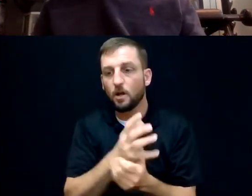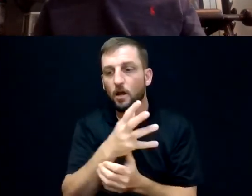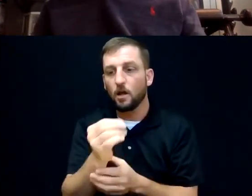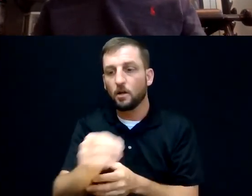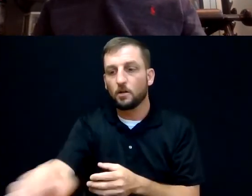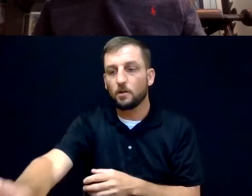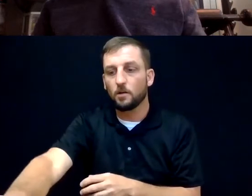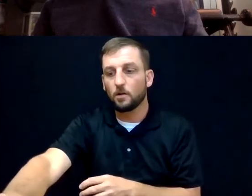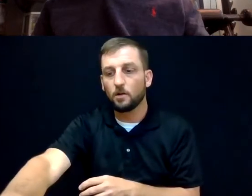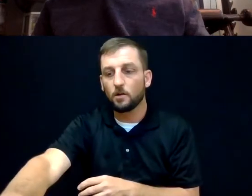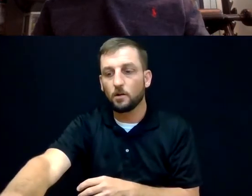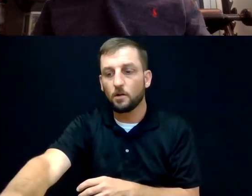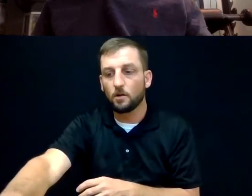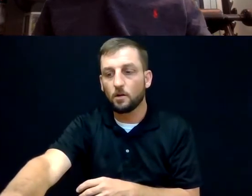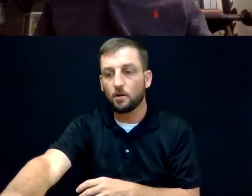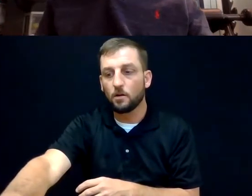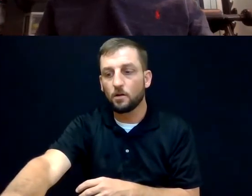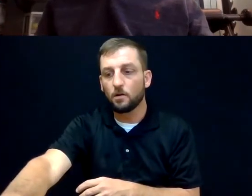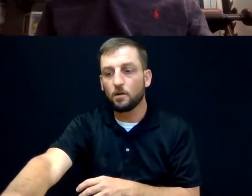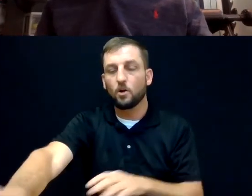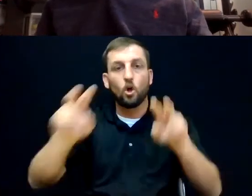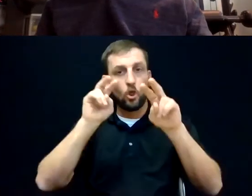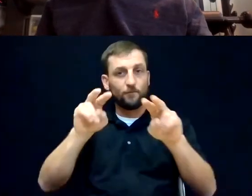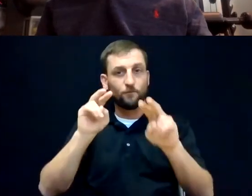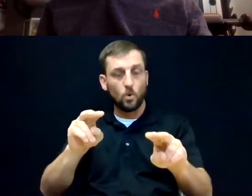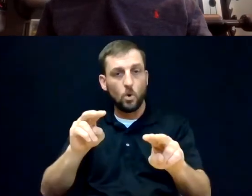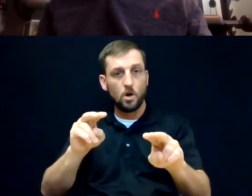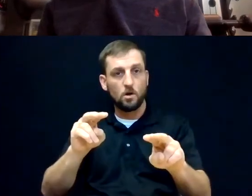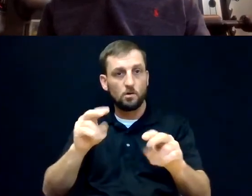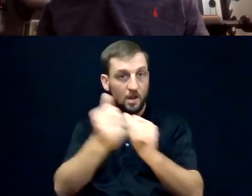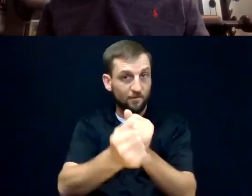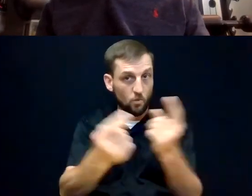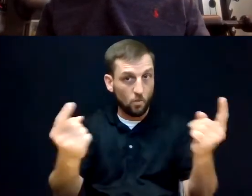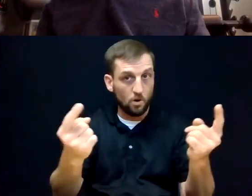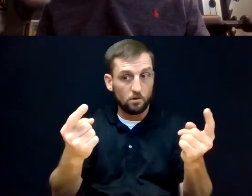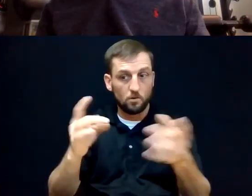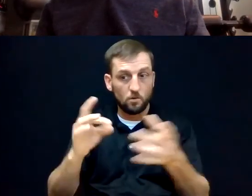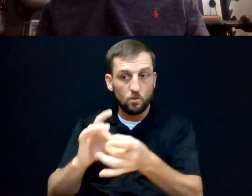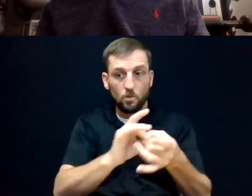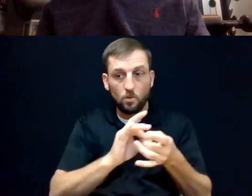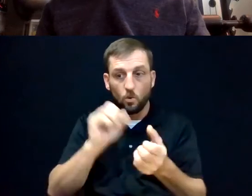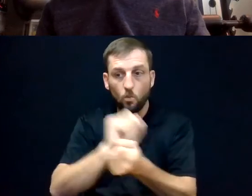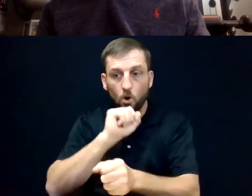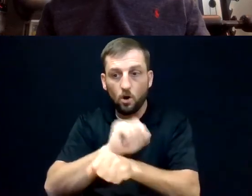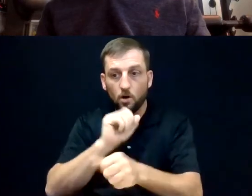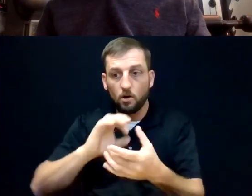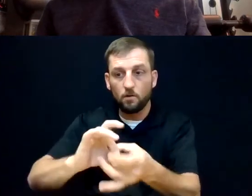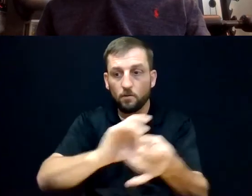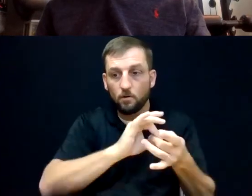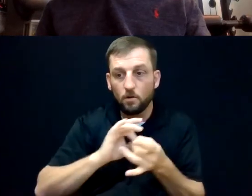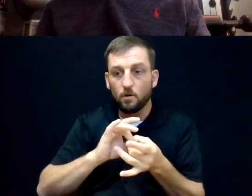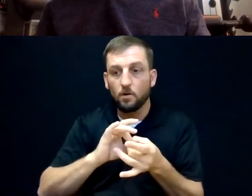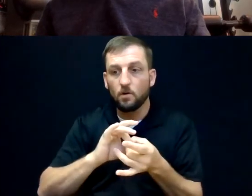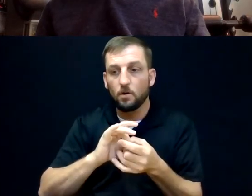look forward to working with everyone moving forward as we try to work on our concerns